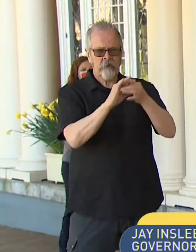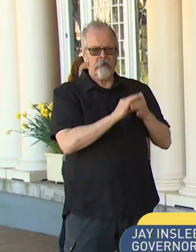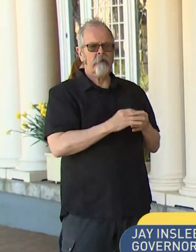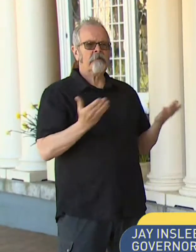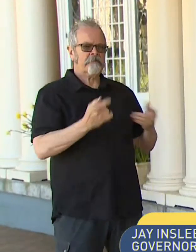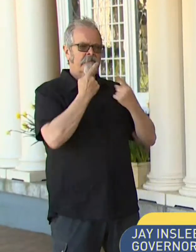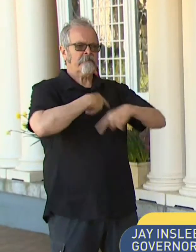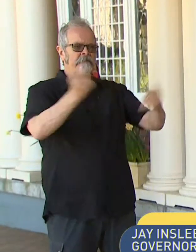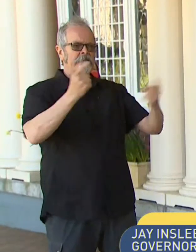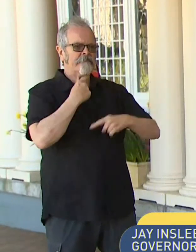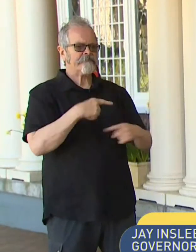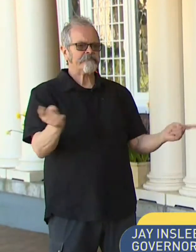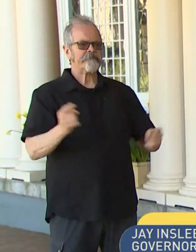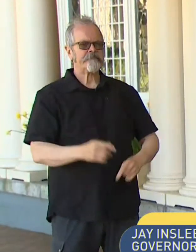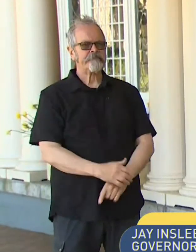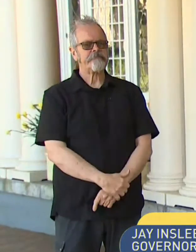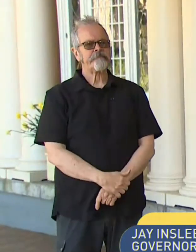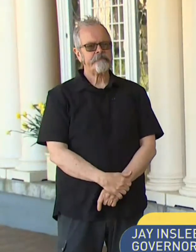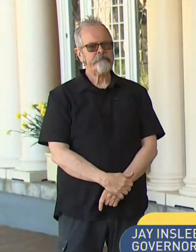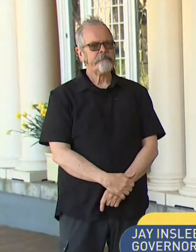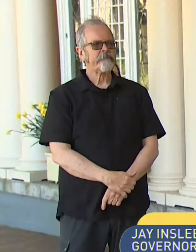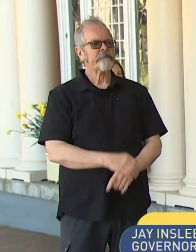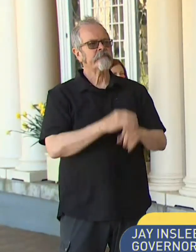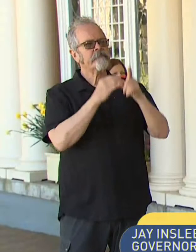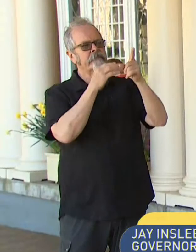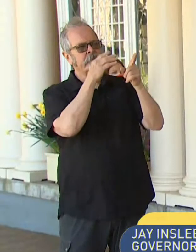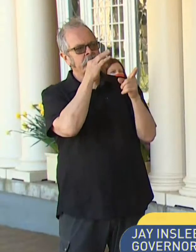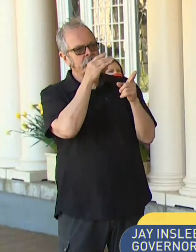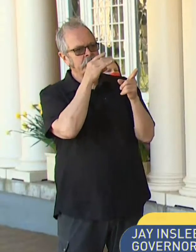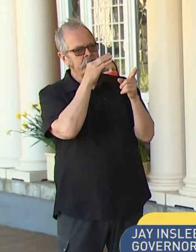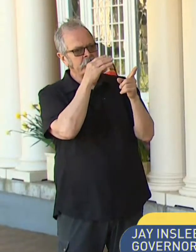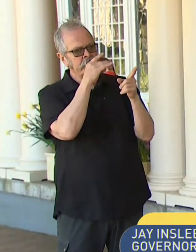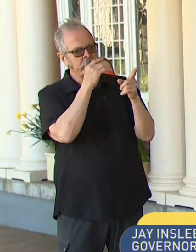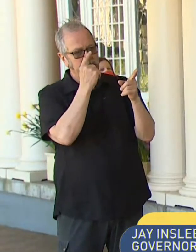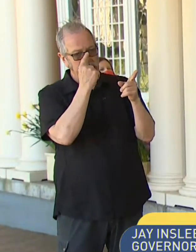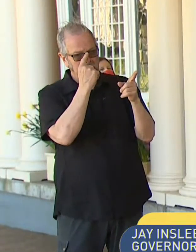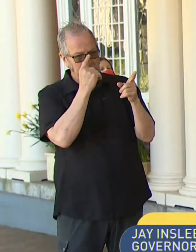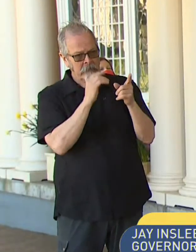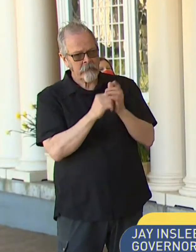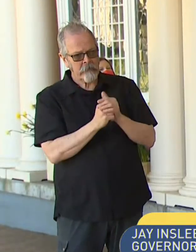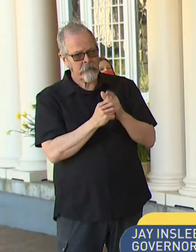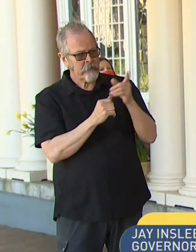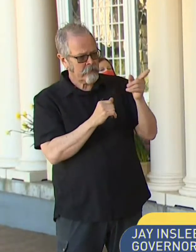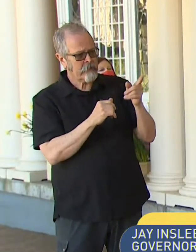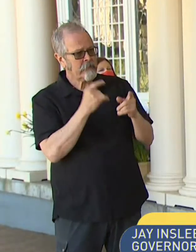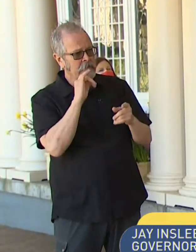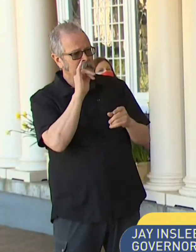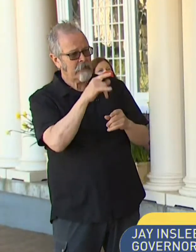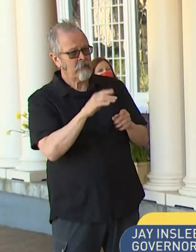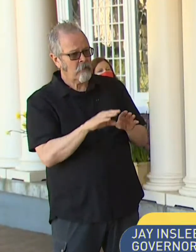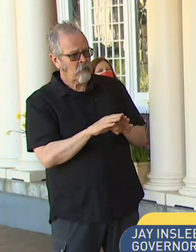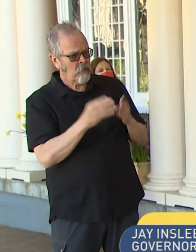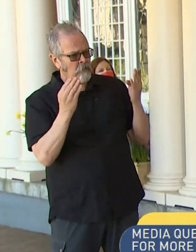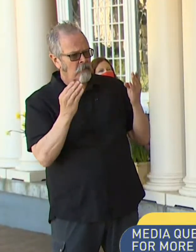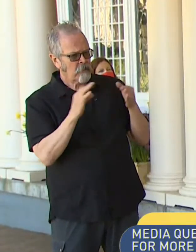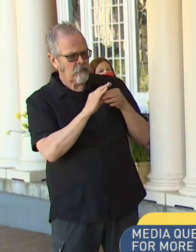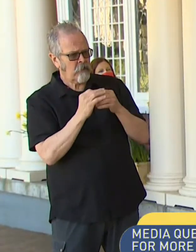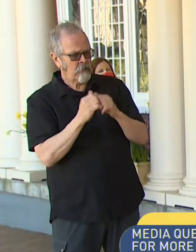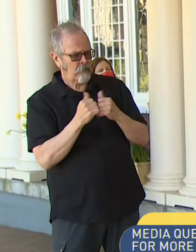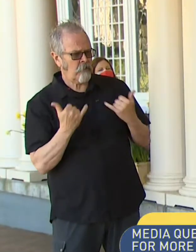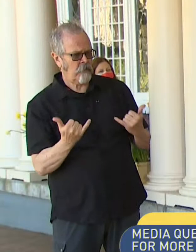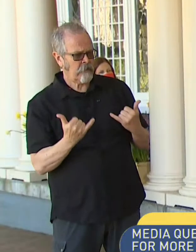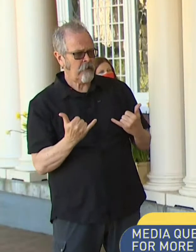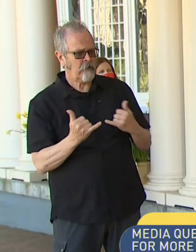Go ahead. Yeah. This might be for Lacey, it might be for the governor. The reopening right now, if a county has just